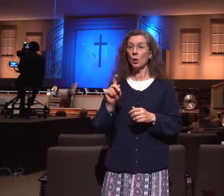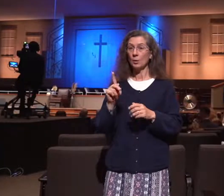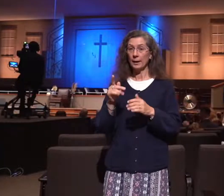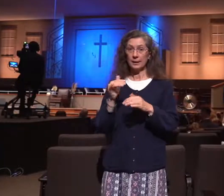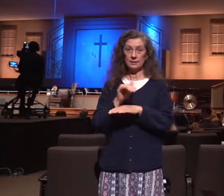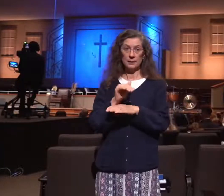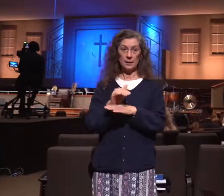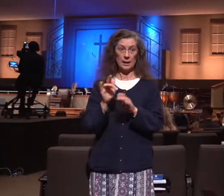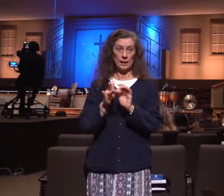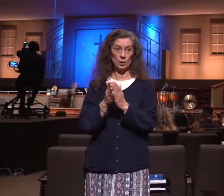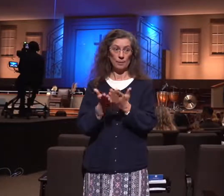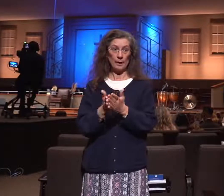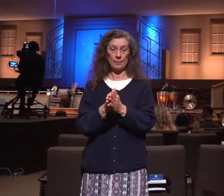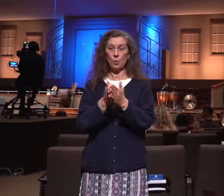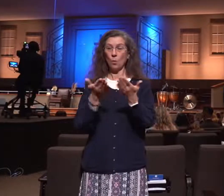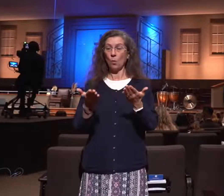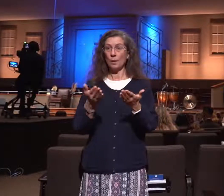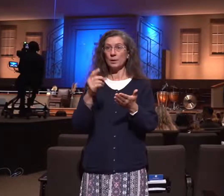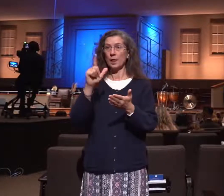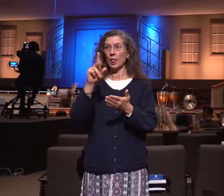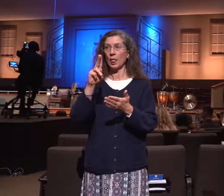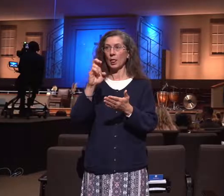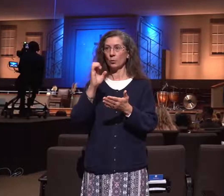Bibles to Luke chapter 16.